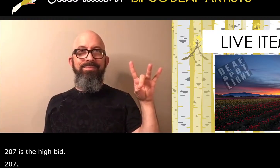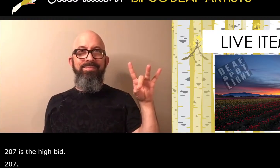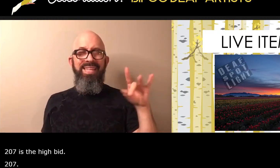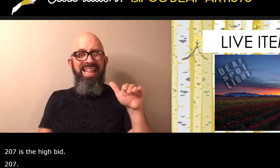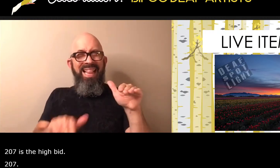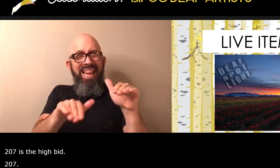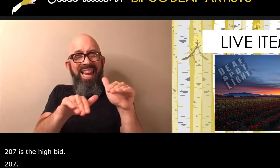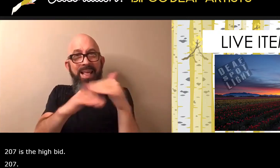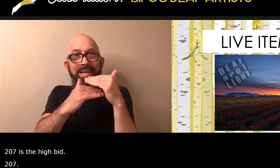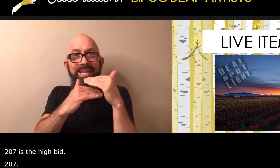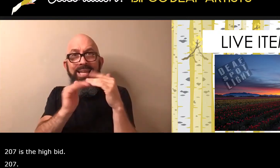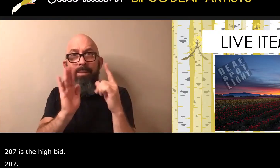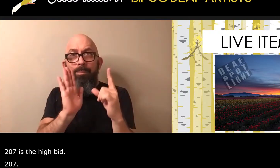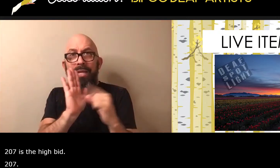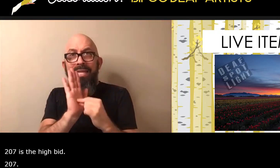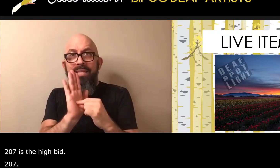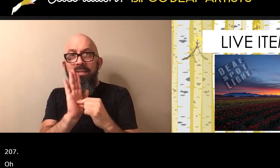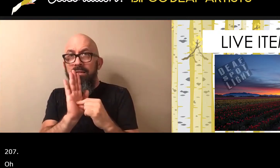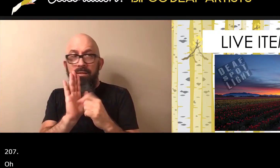208.